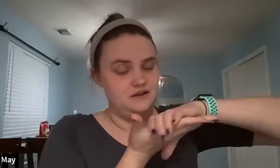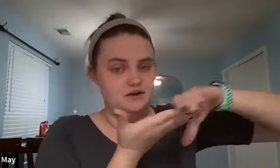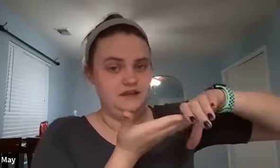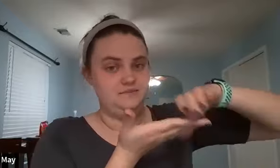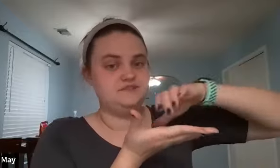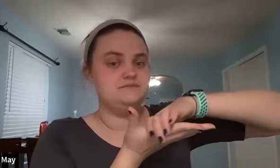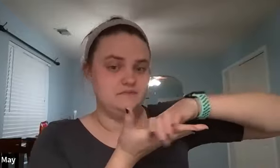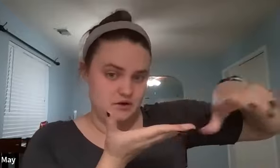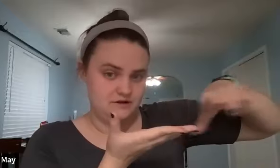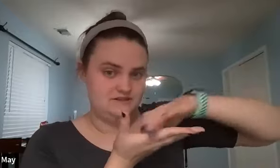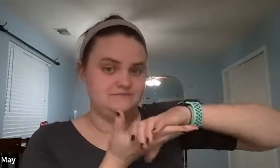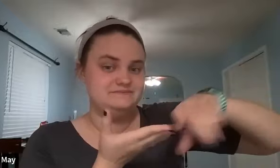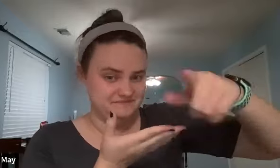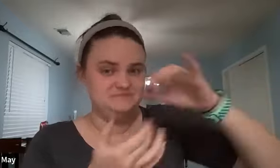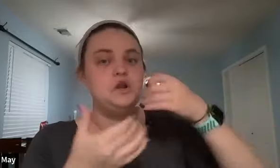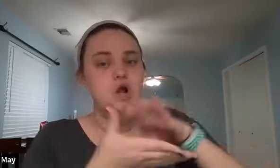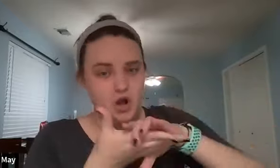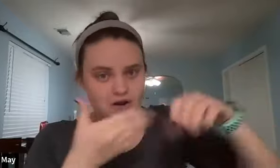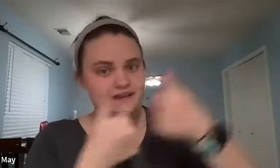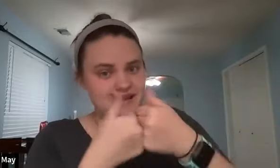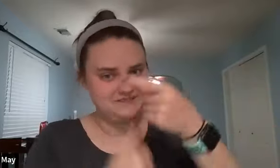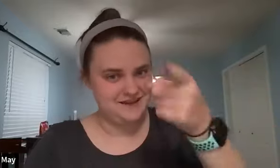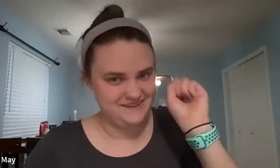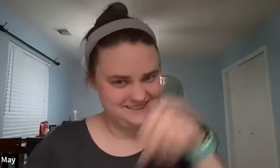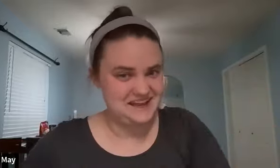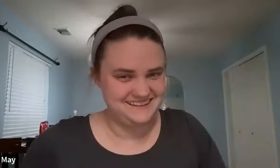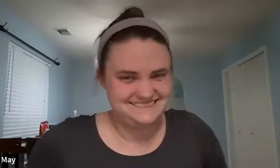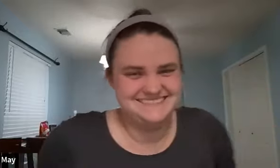card games, cards. Card games. Yeah, exactly.